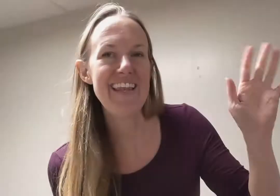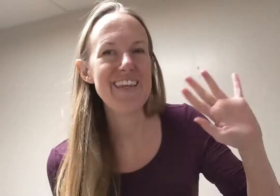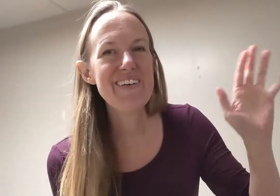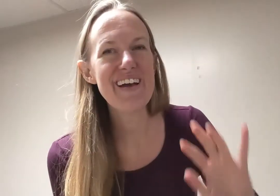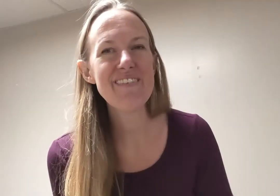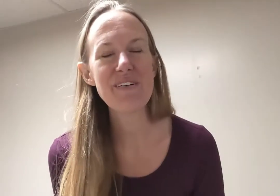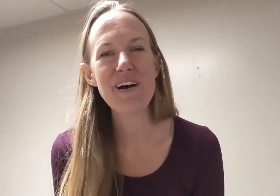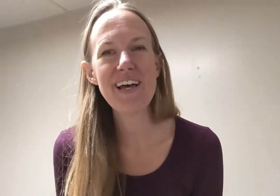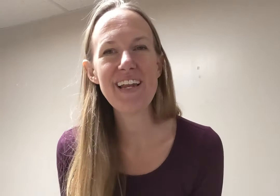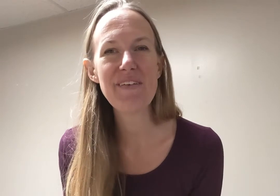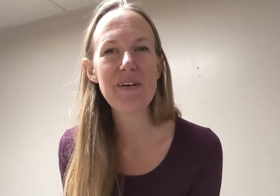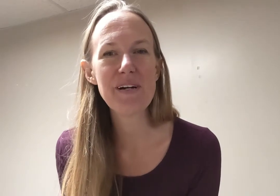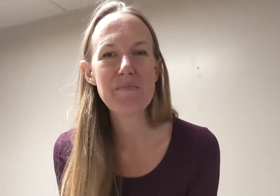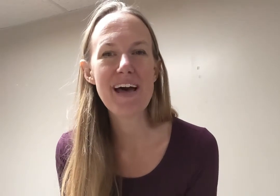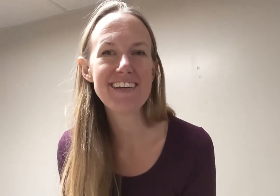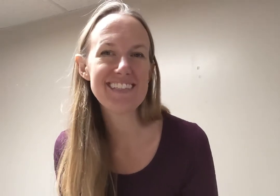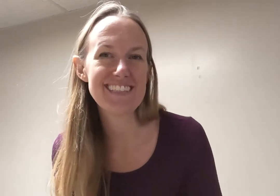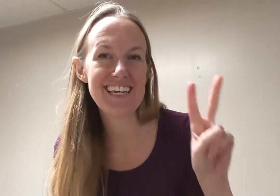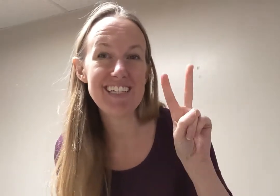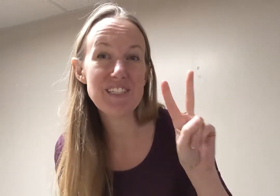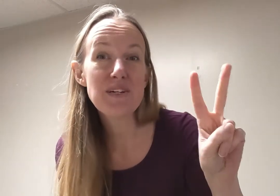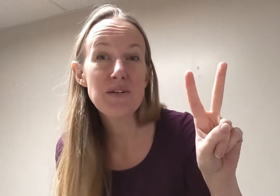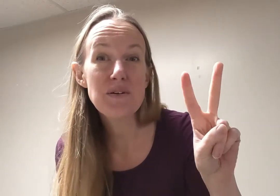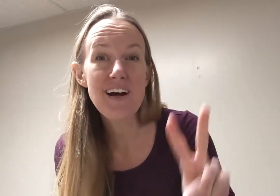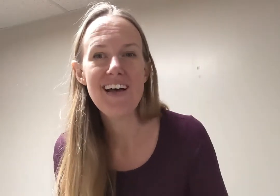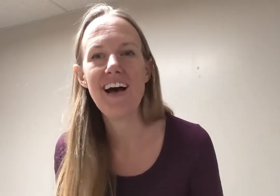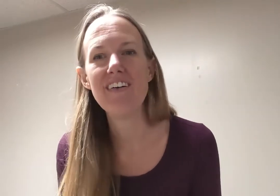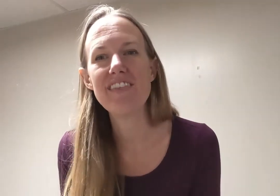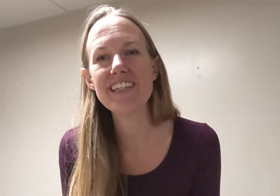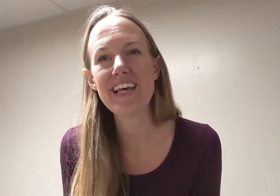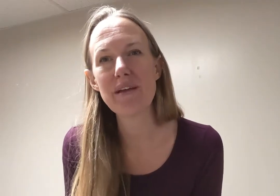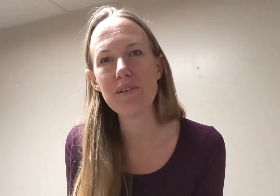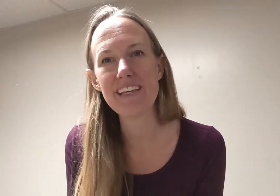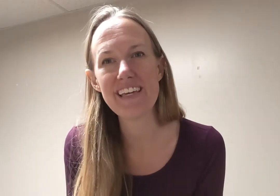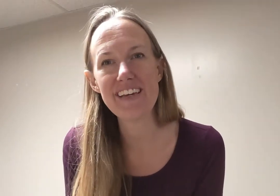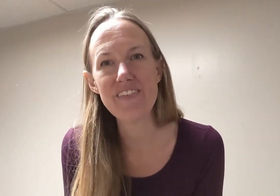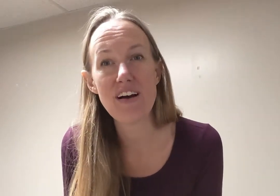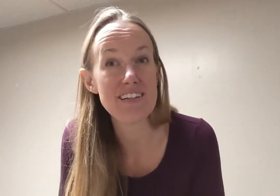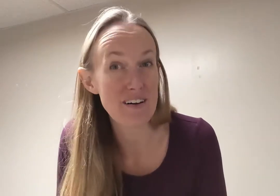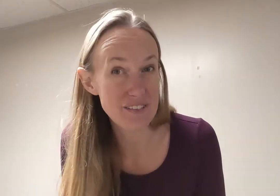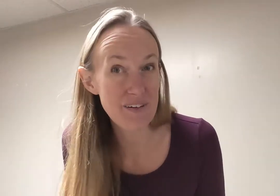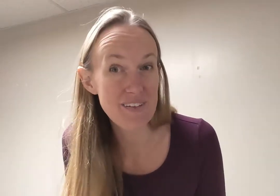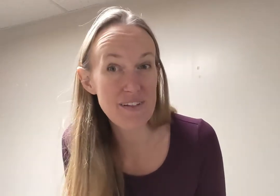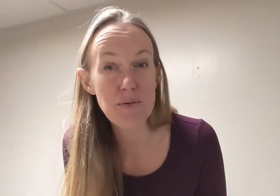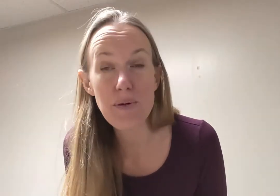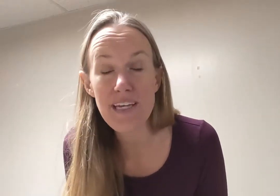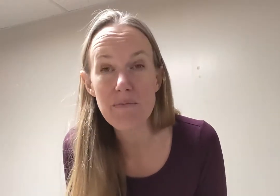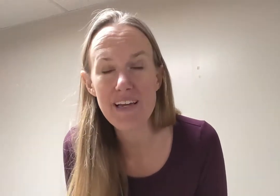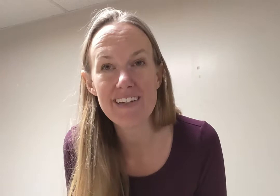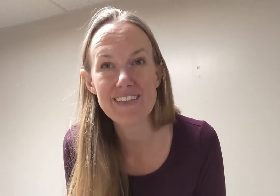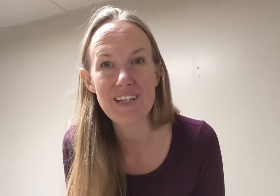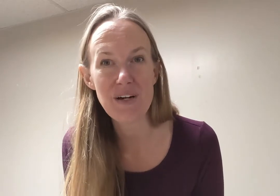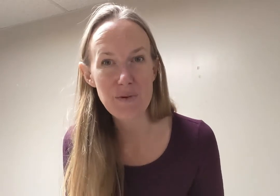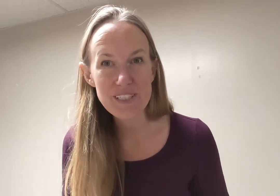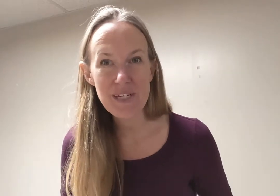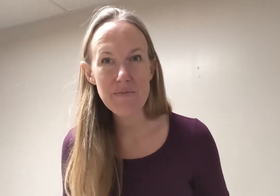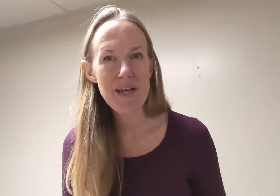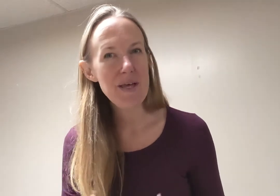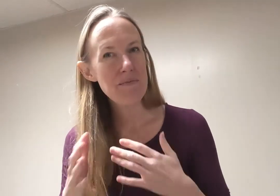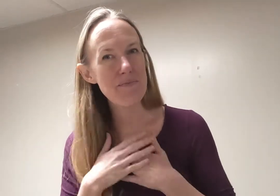Hello everyone, and welcome back to day 2 of This I Believe, also called The Creed by Hillsong Worship. My